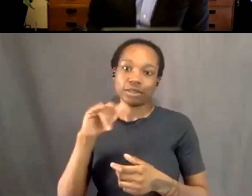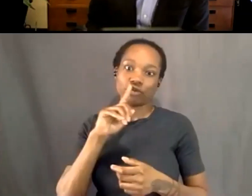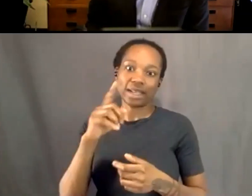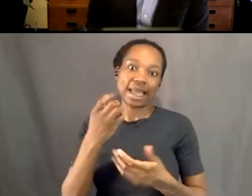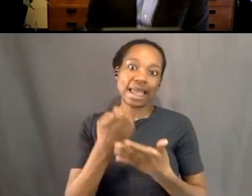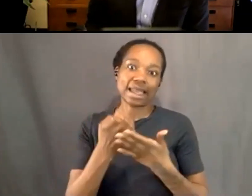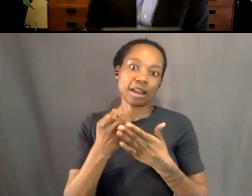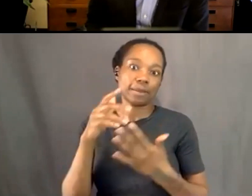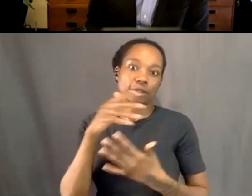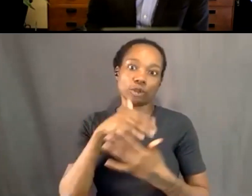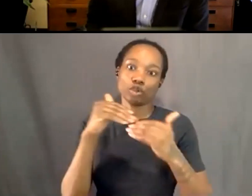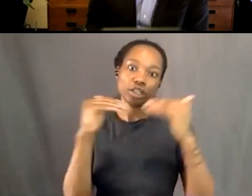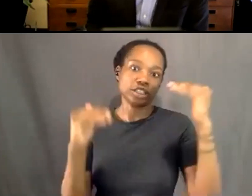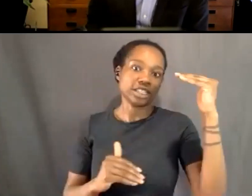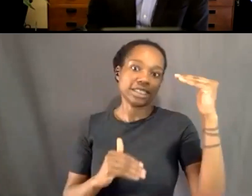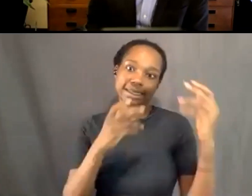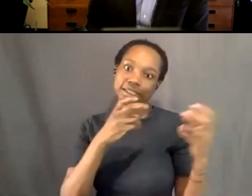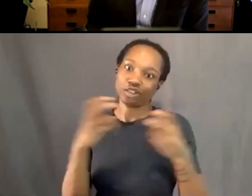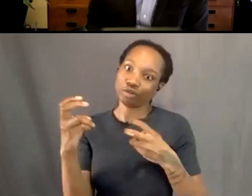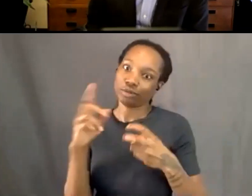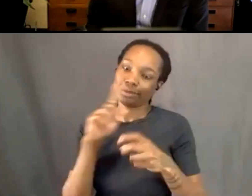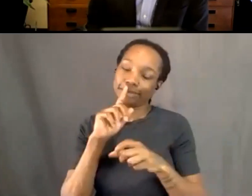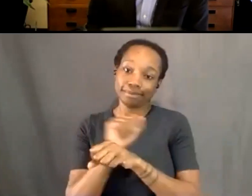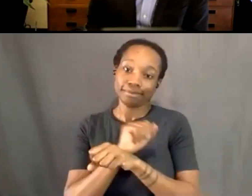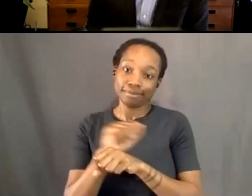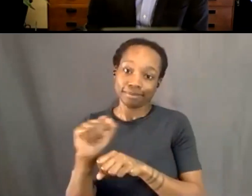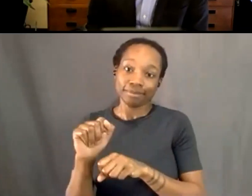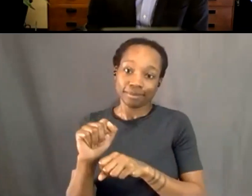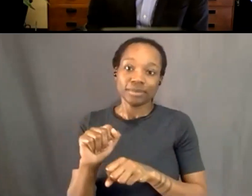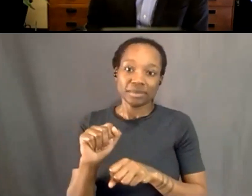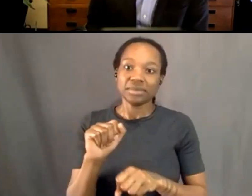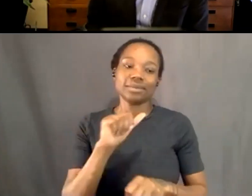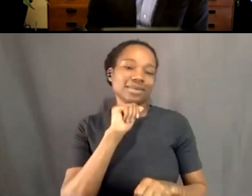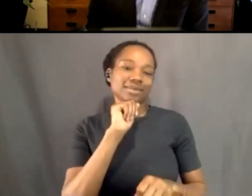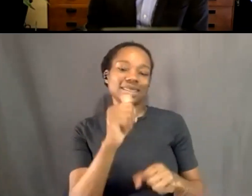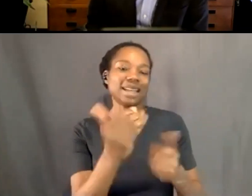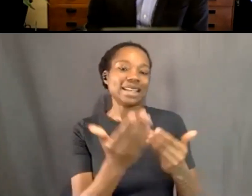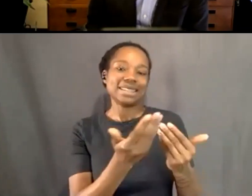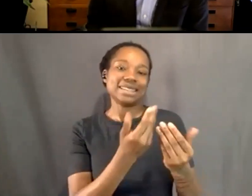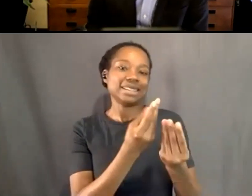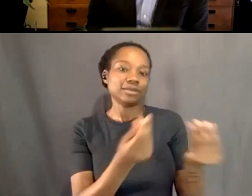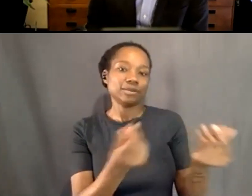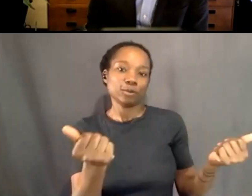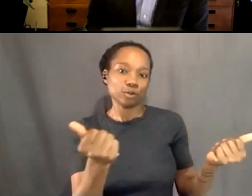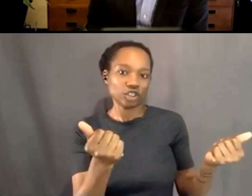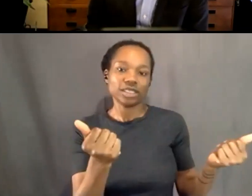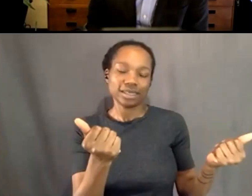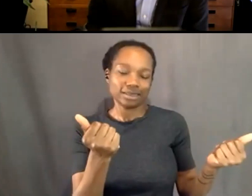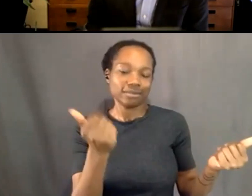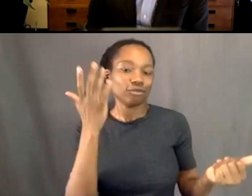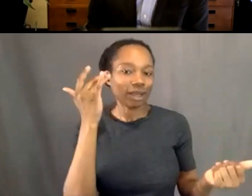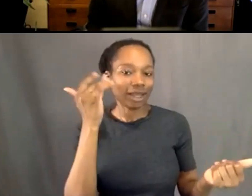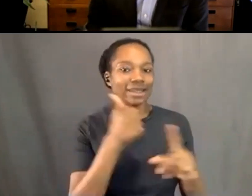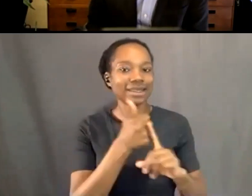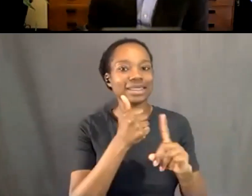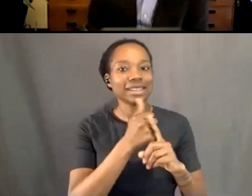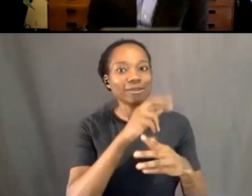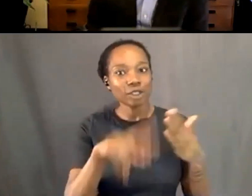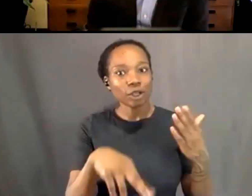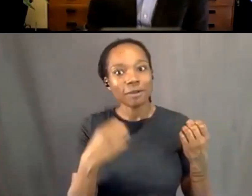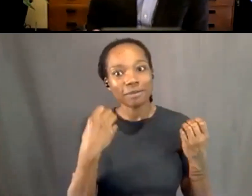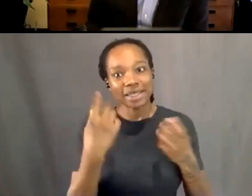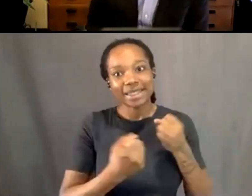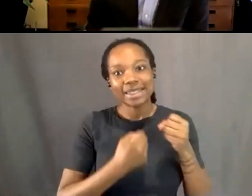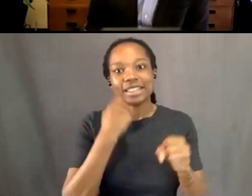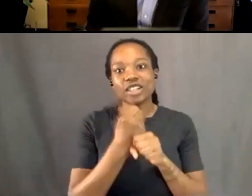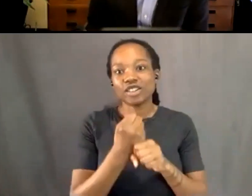frankly. That was not something that was going to be easy to fix. That is a result of many, many years of,